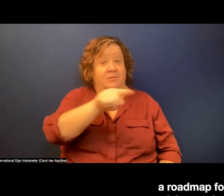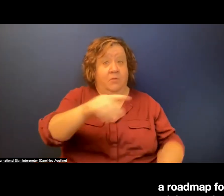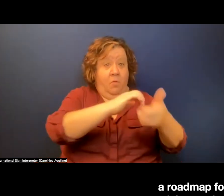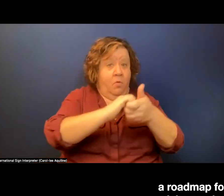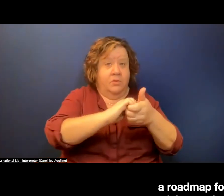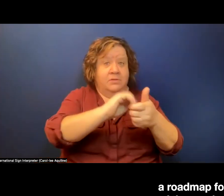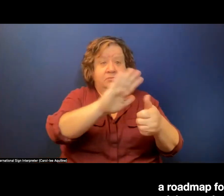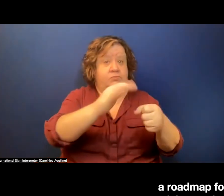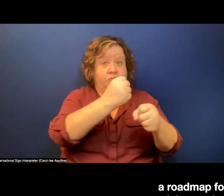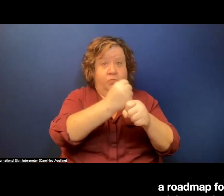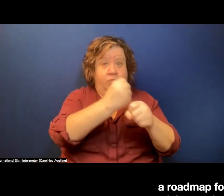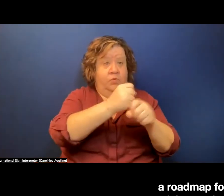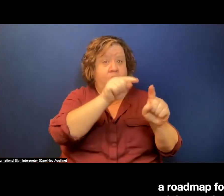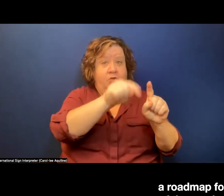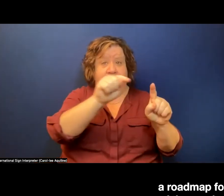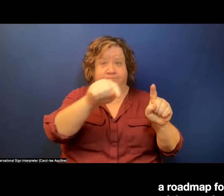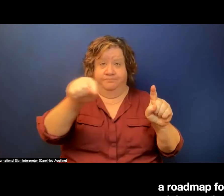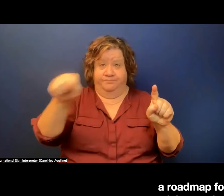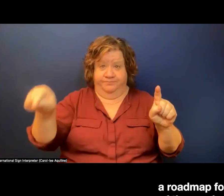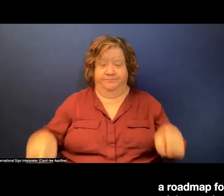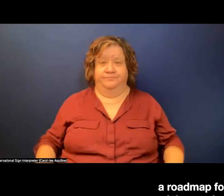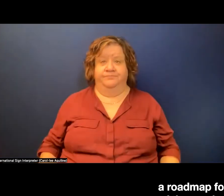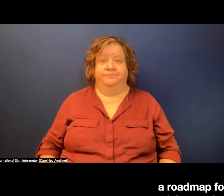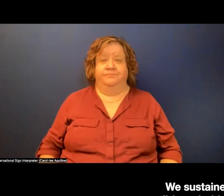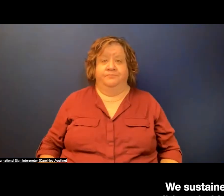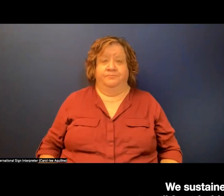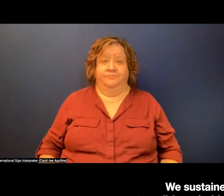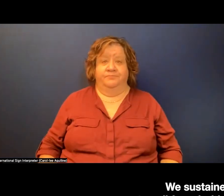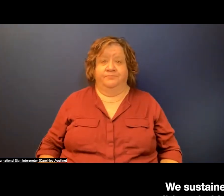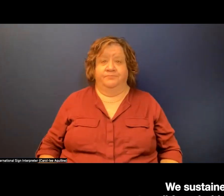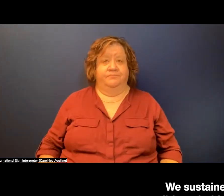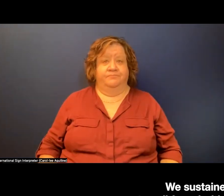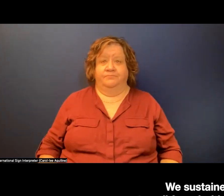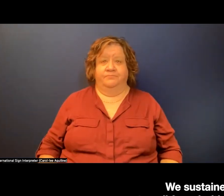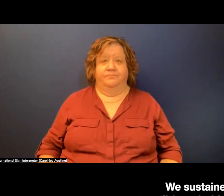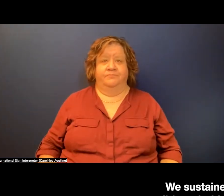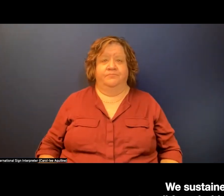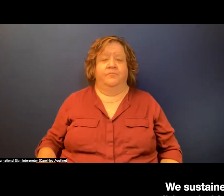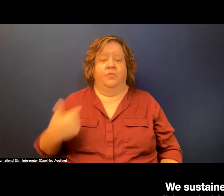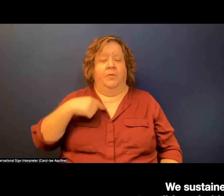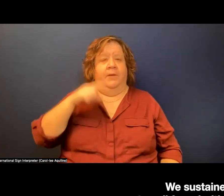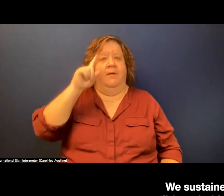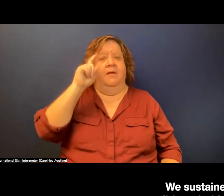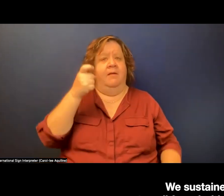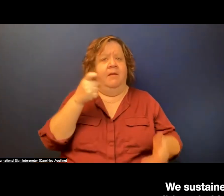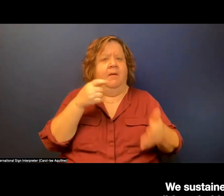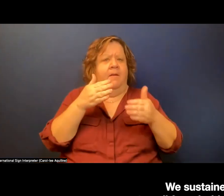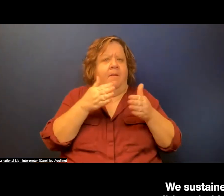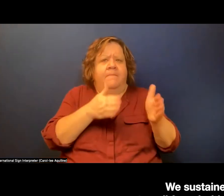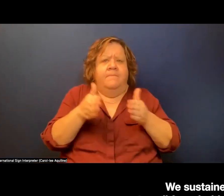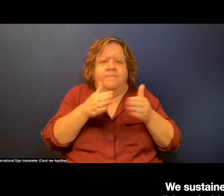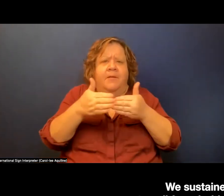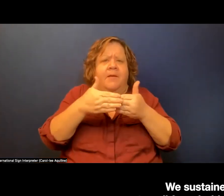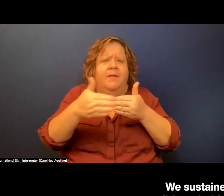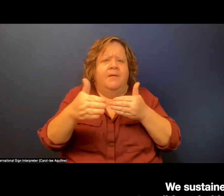to propose a roadmap for implementation of the previous commitments. We sustained the advocacy